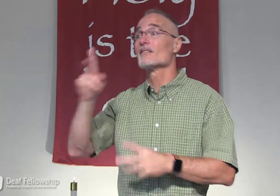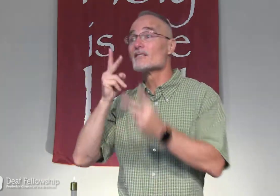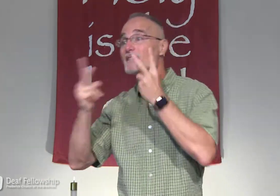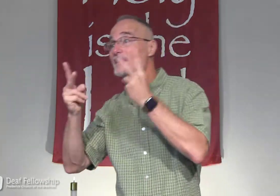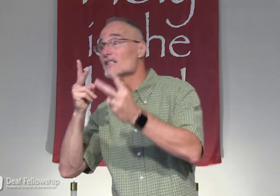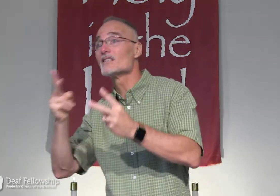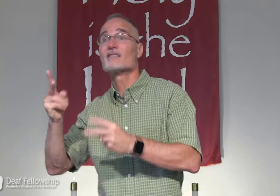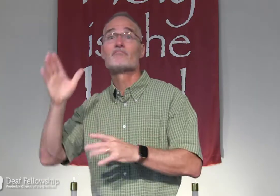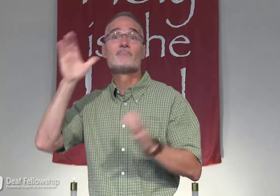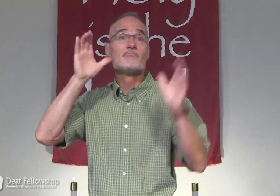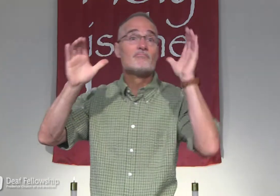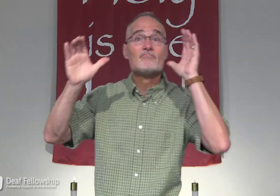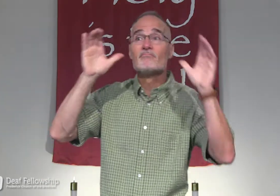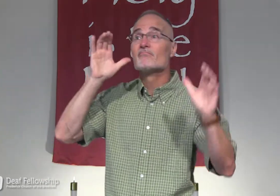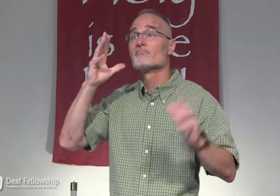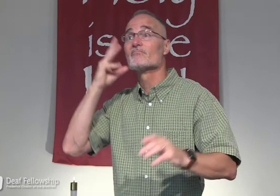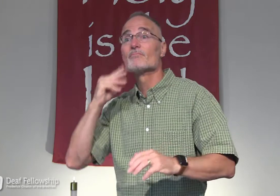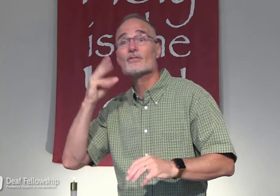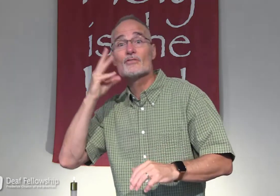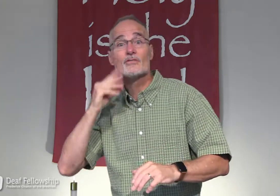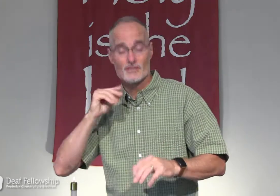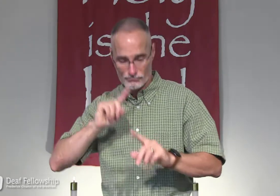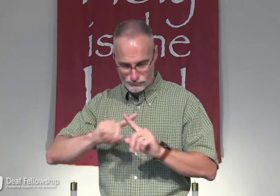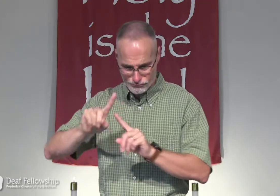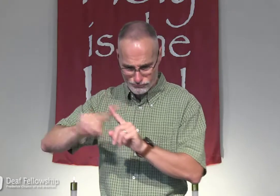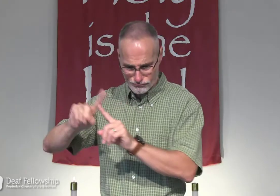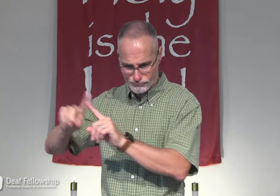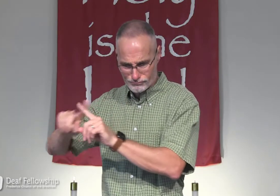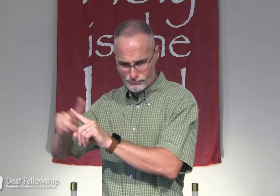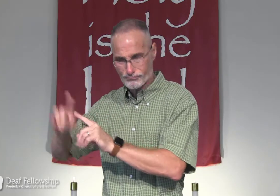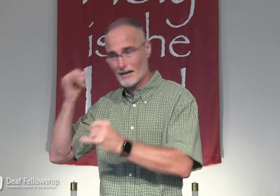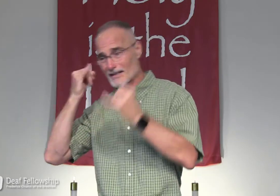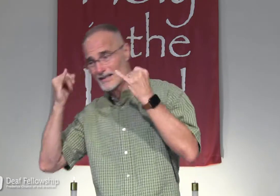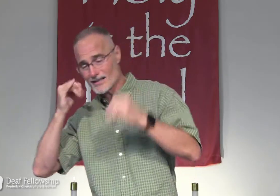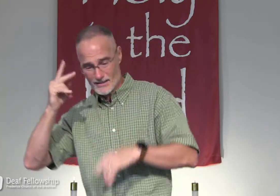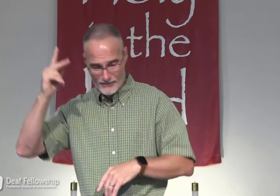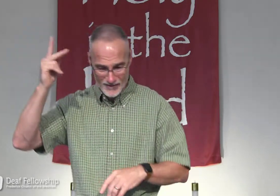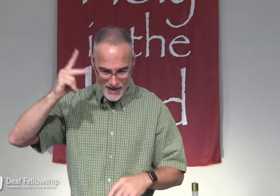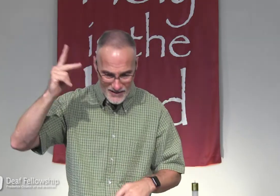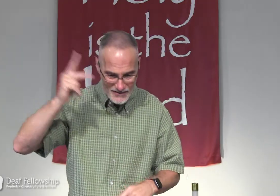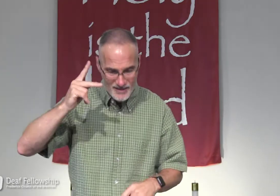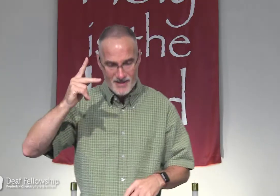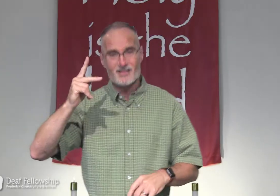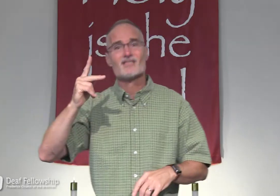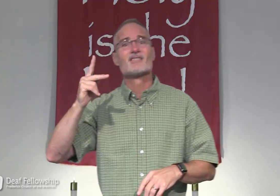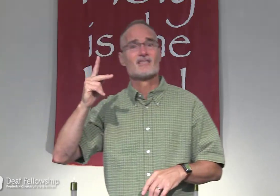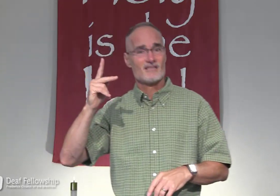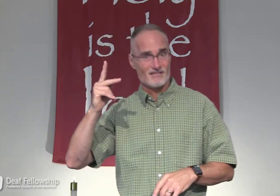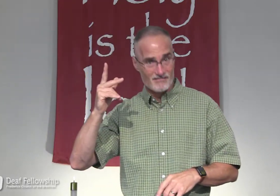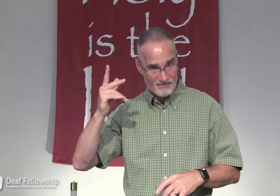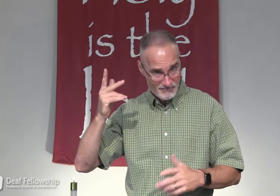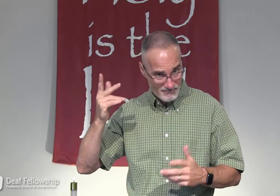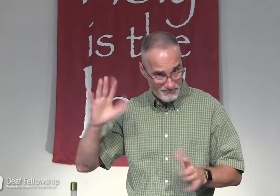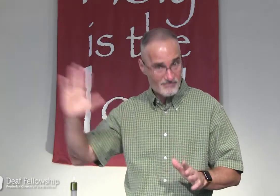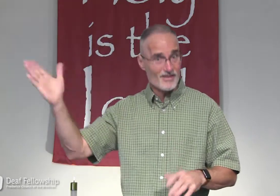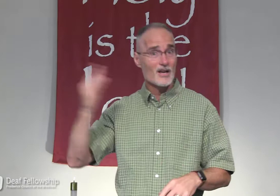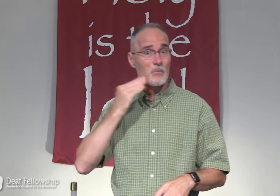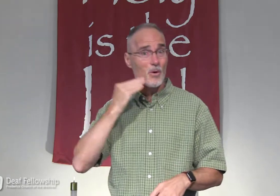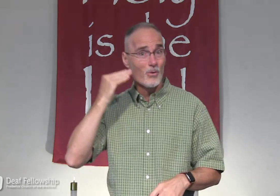Christian home, they go off to college, they see things and hear things from so many different ideas and philosophies,